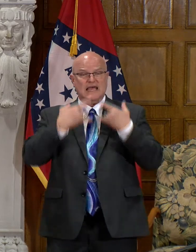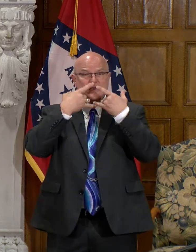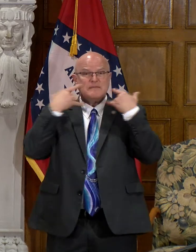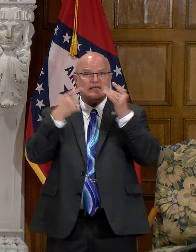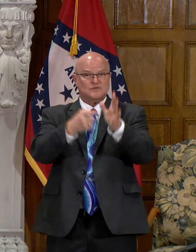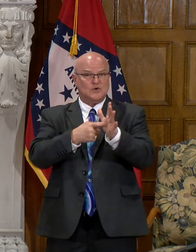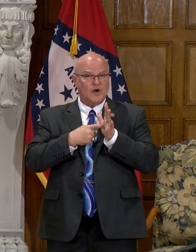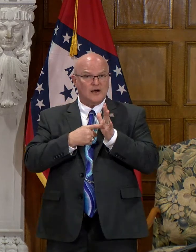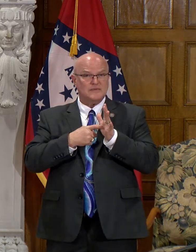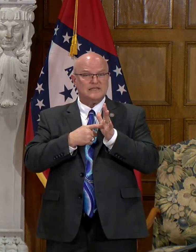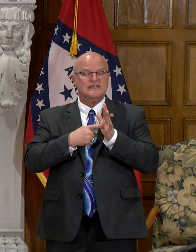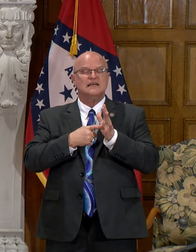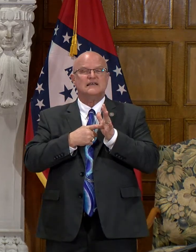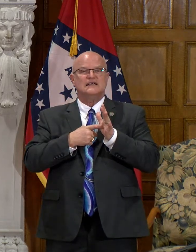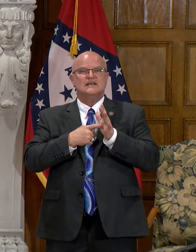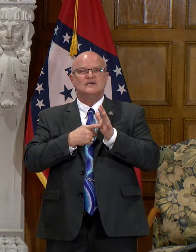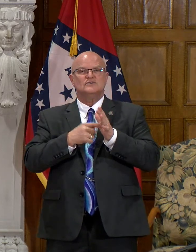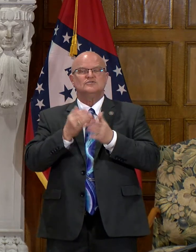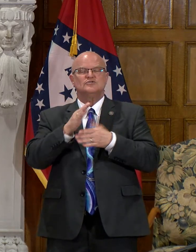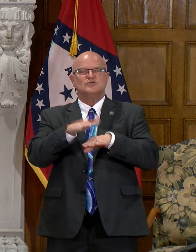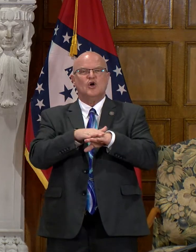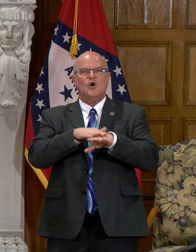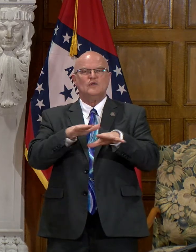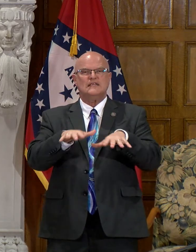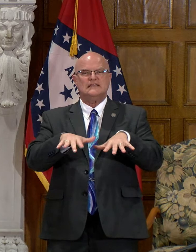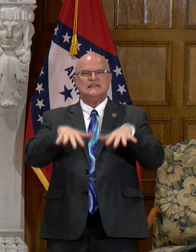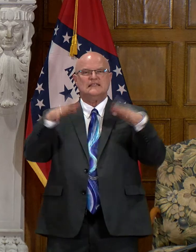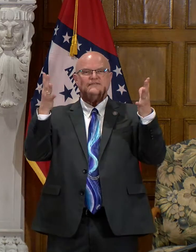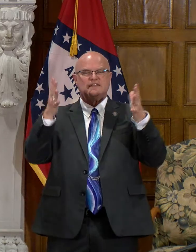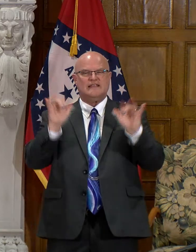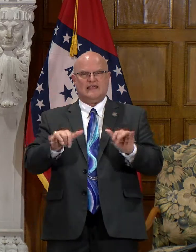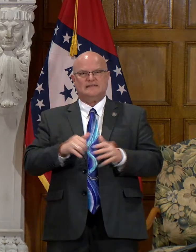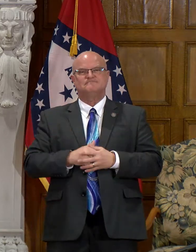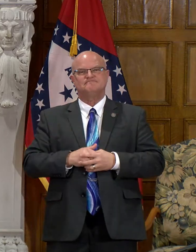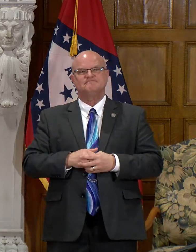mask requirement in have been gradually lifting that.